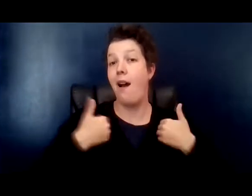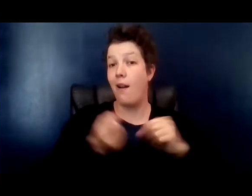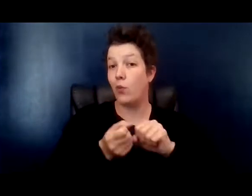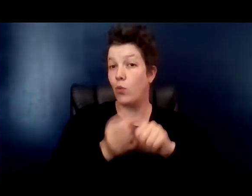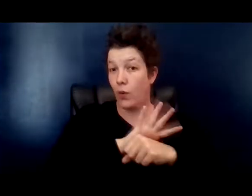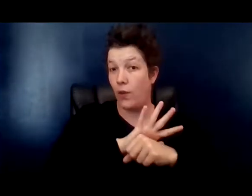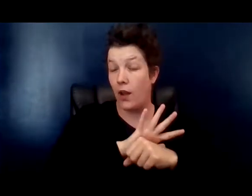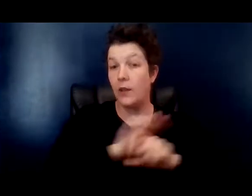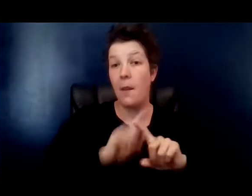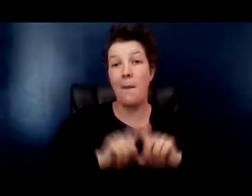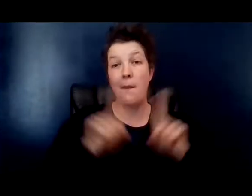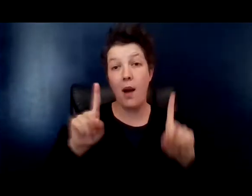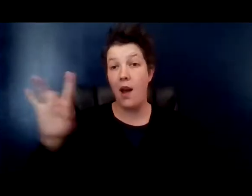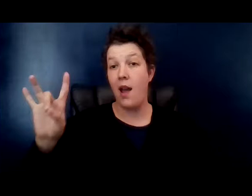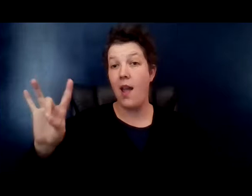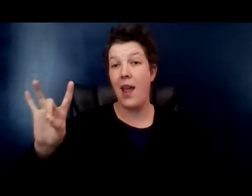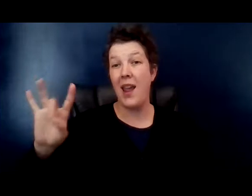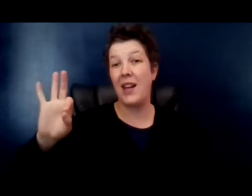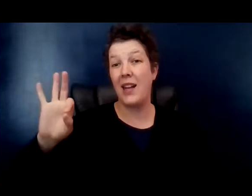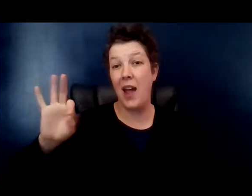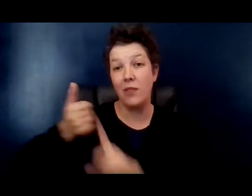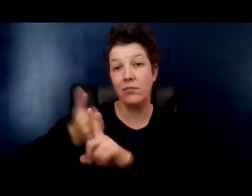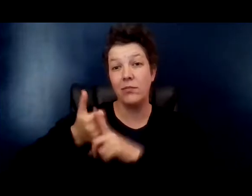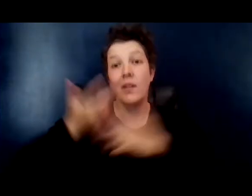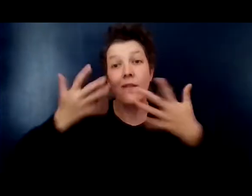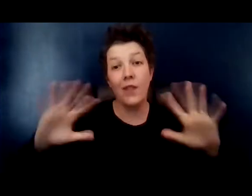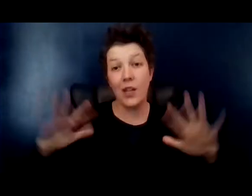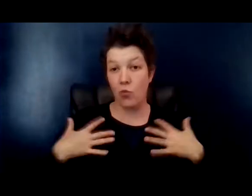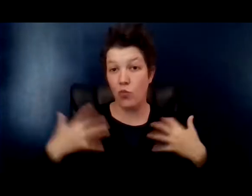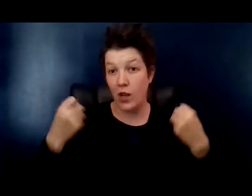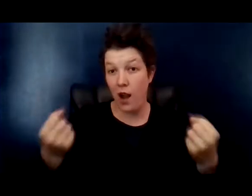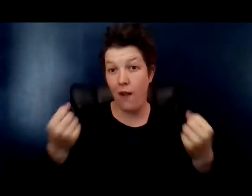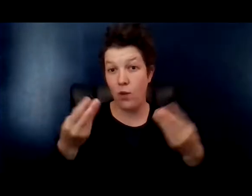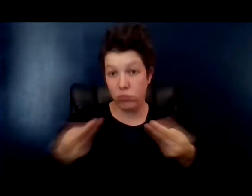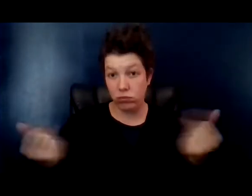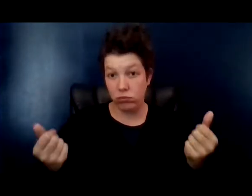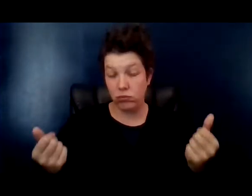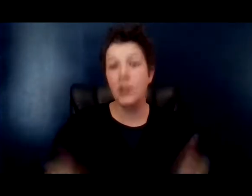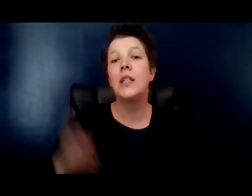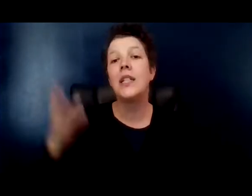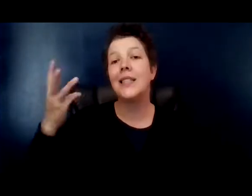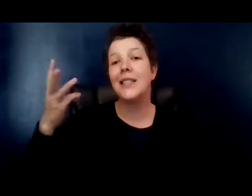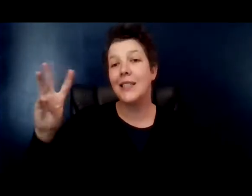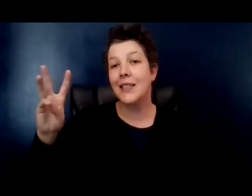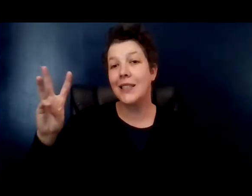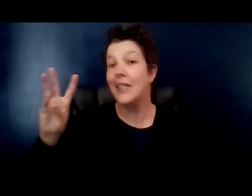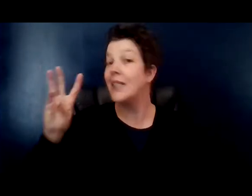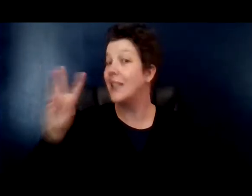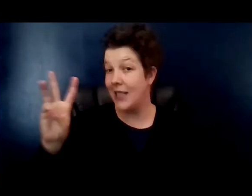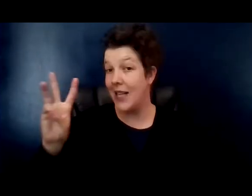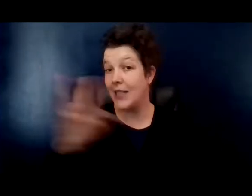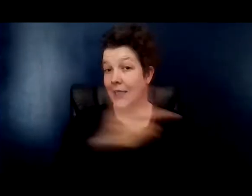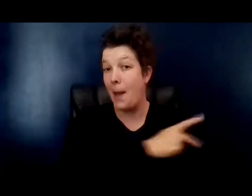totally recovered. We have 6 patients that are hospitalized, and of those 6, 2